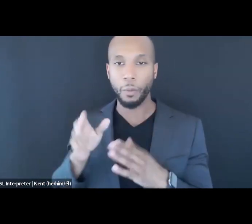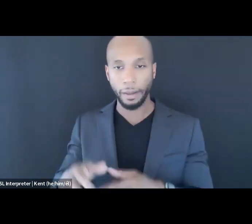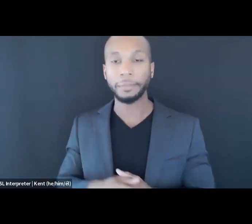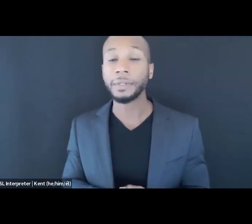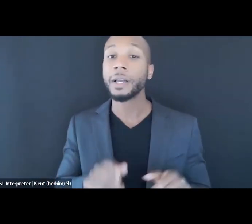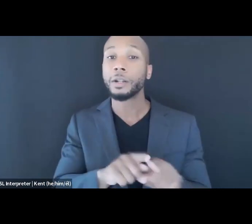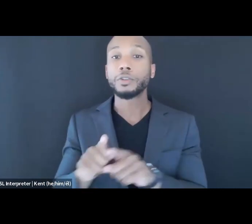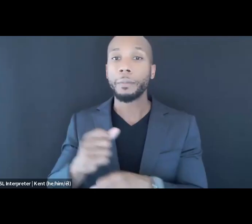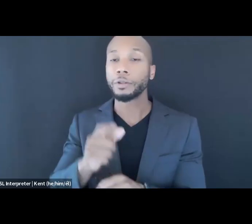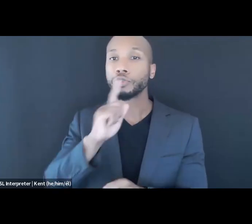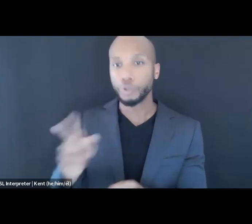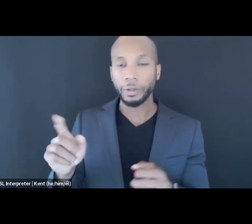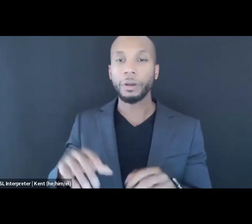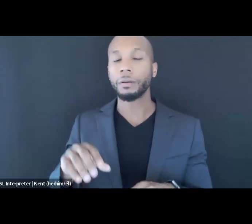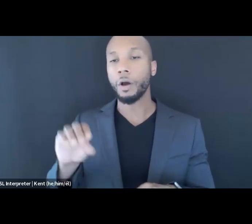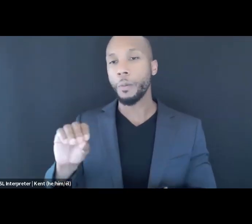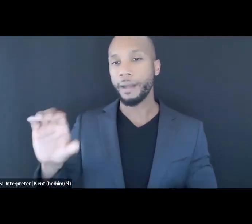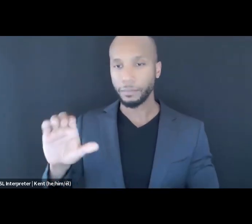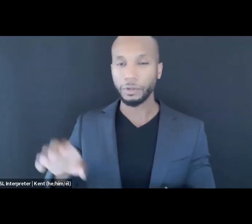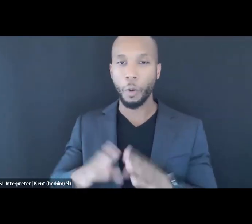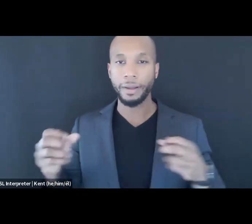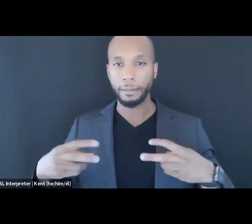And of course, make sure they are open captioned.